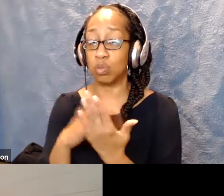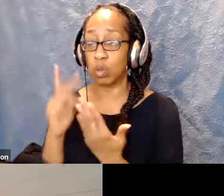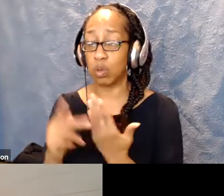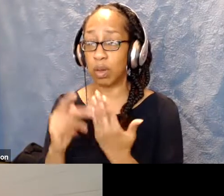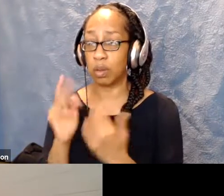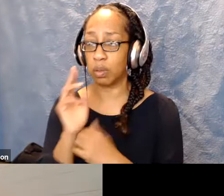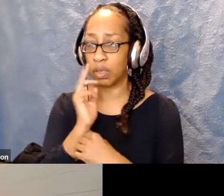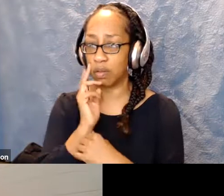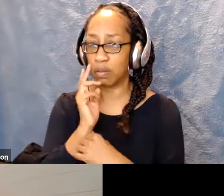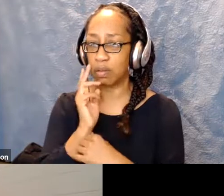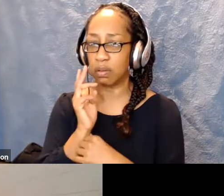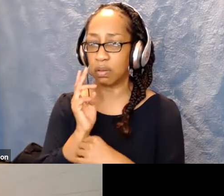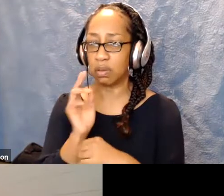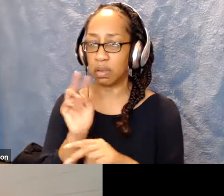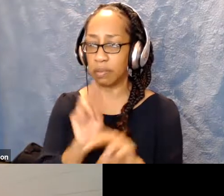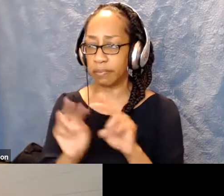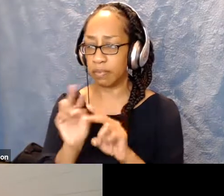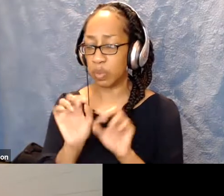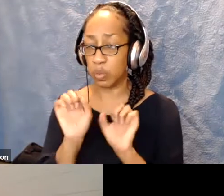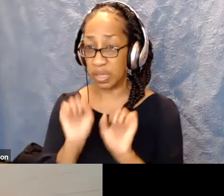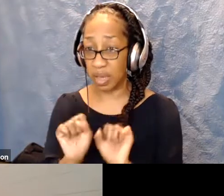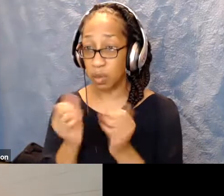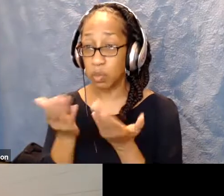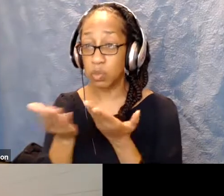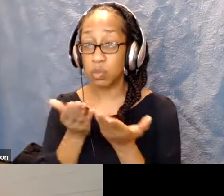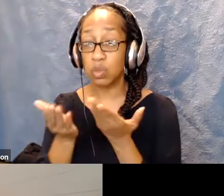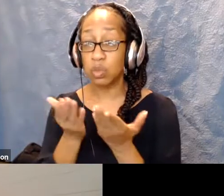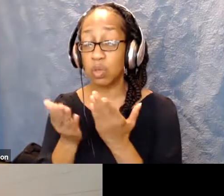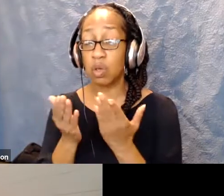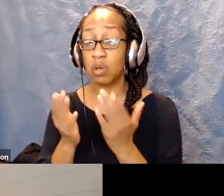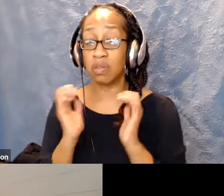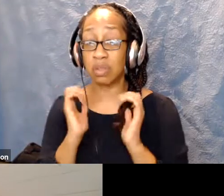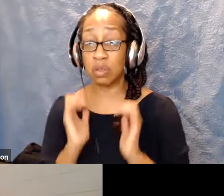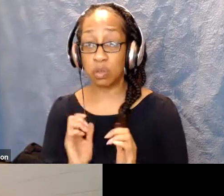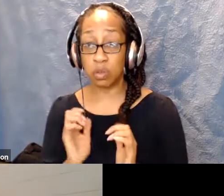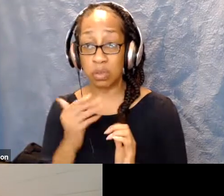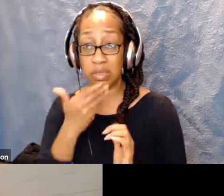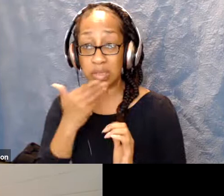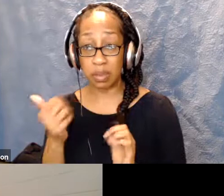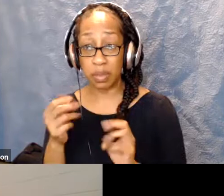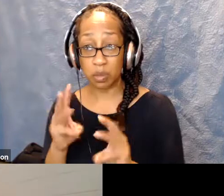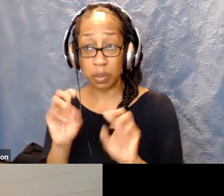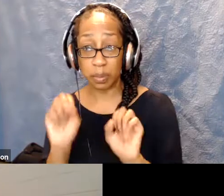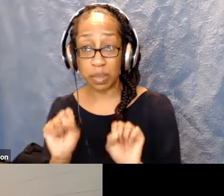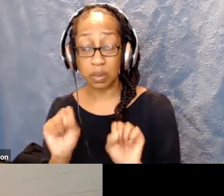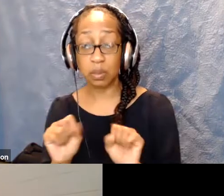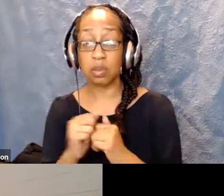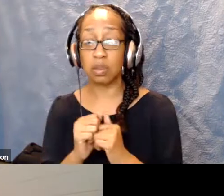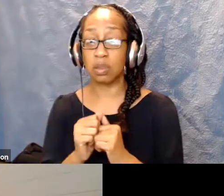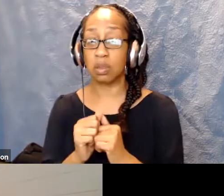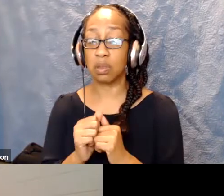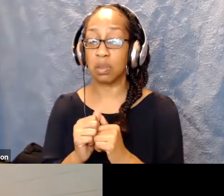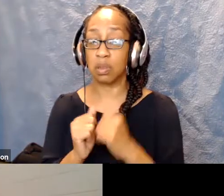we able to realistically serve our consumers in the best way with the parameters of that